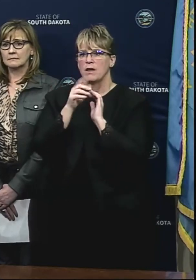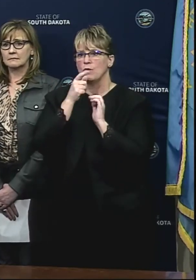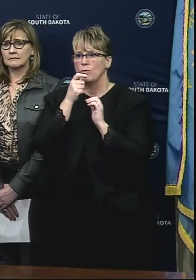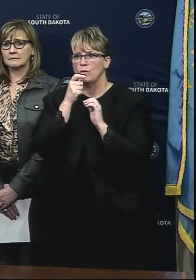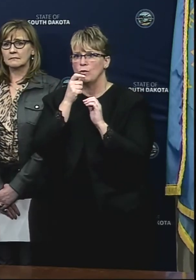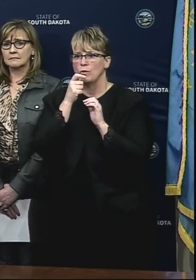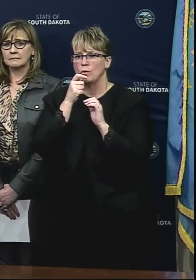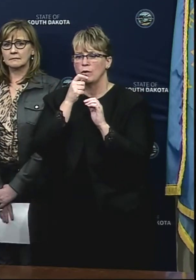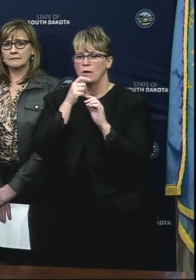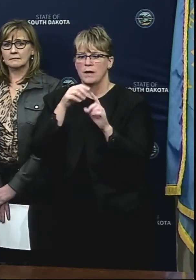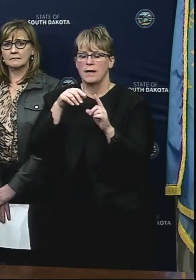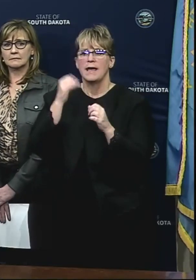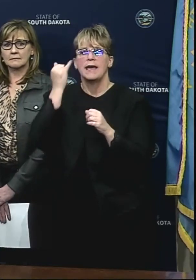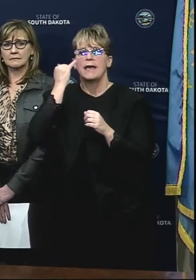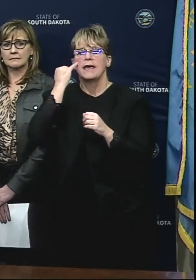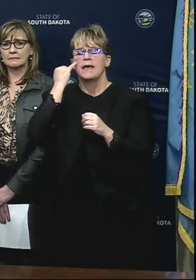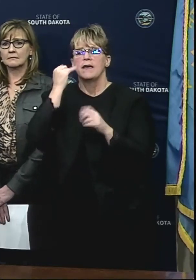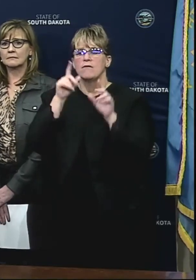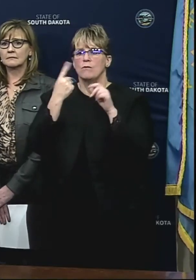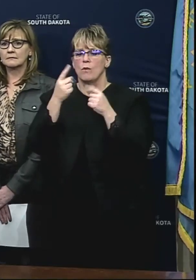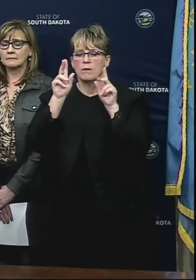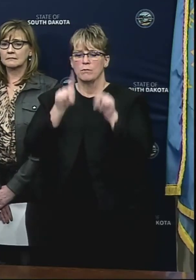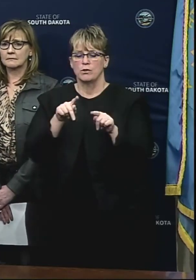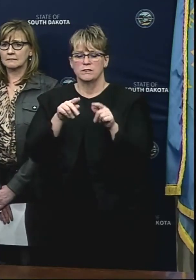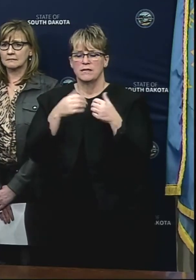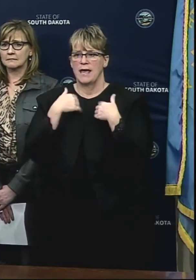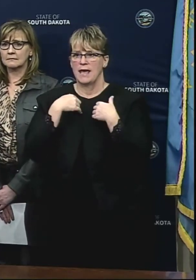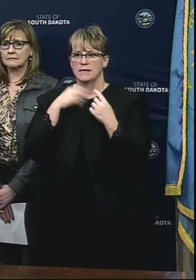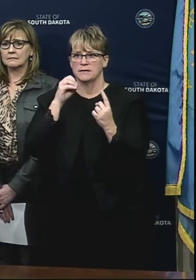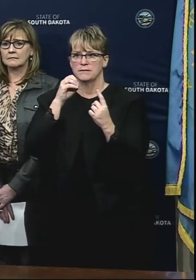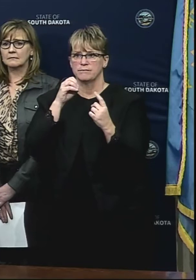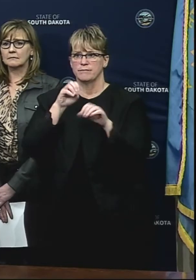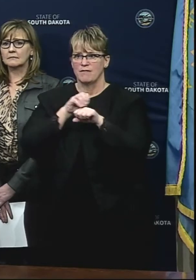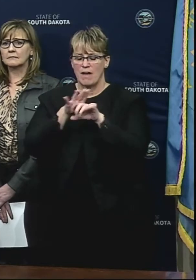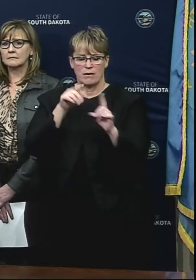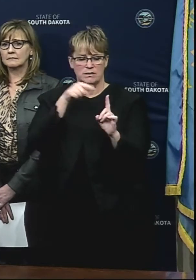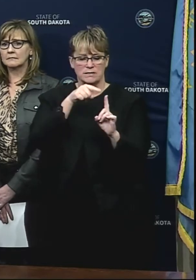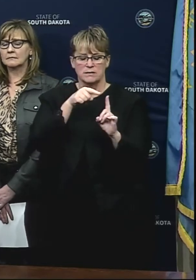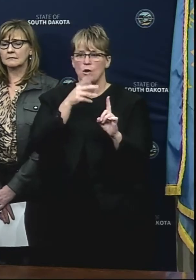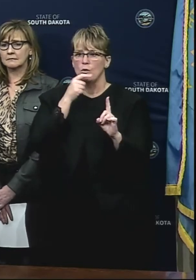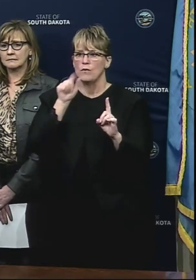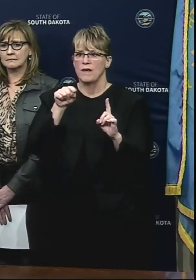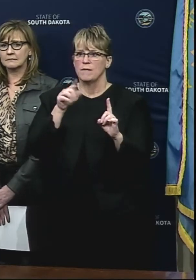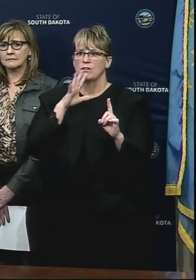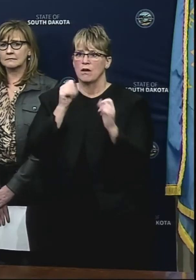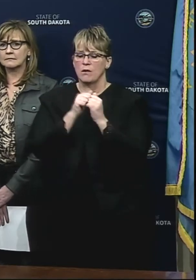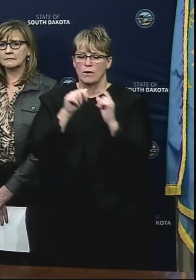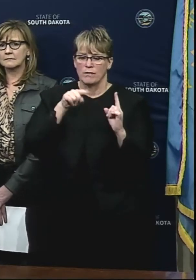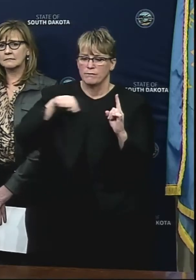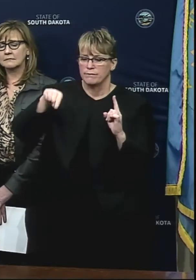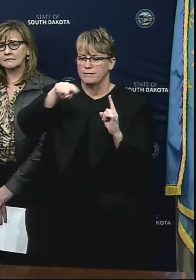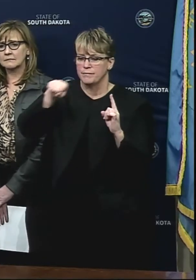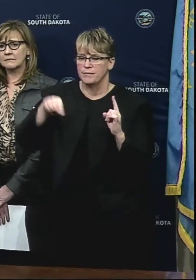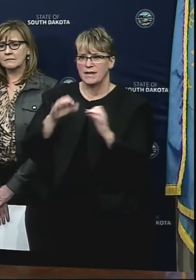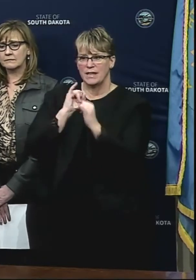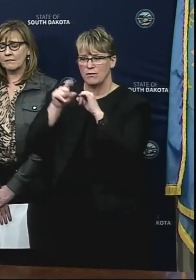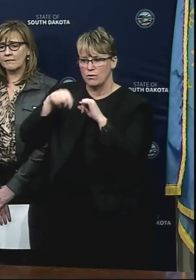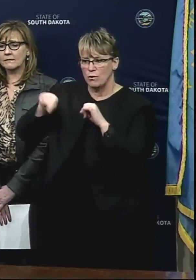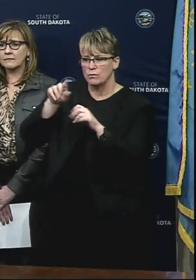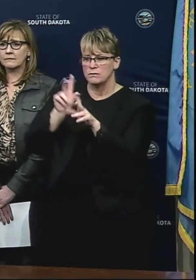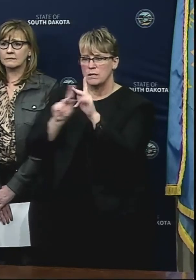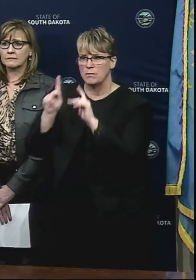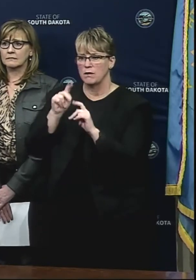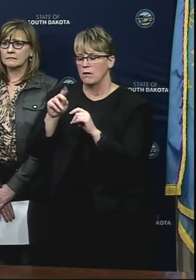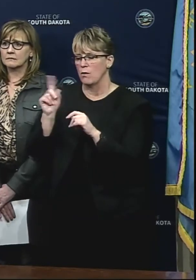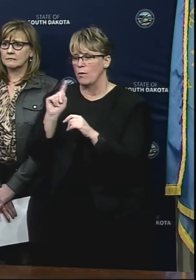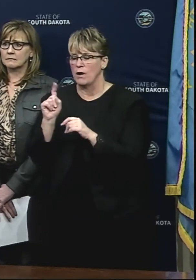where the CARE-19 app does come into play, and it does help with that process of where individuals have gone and where they may have